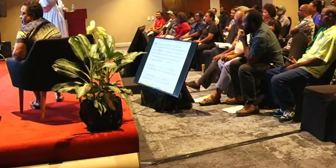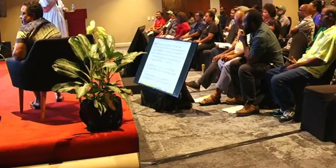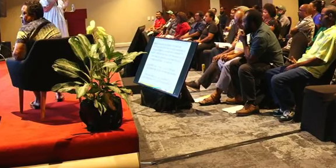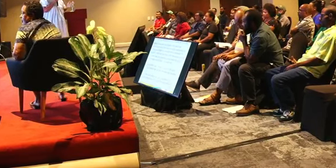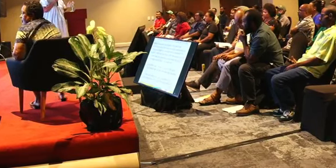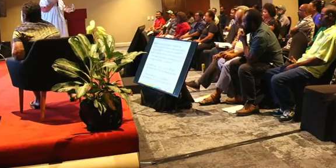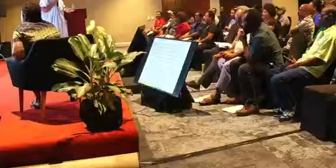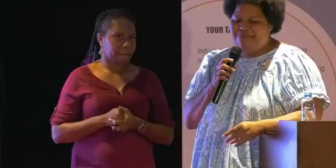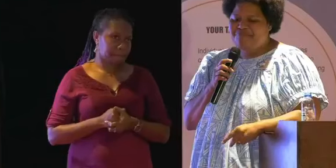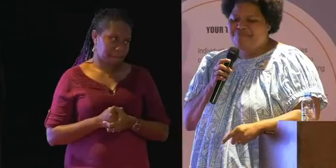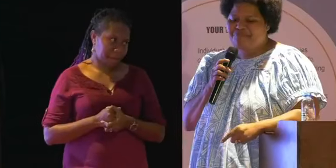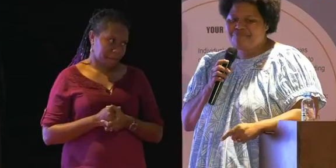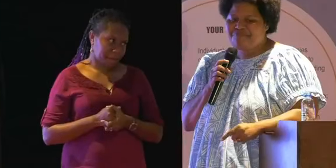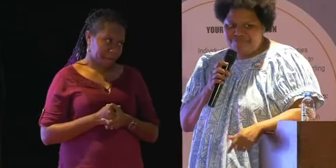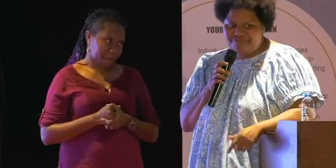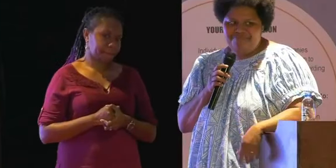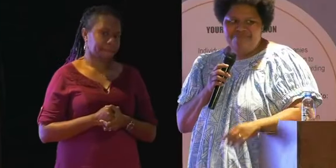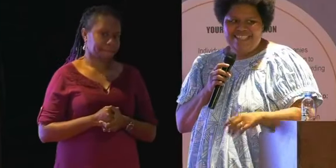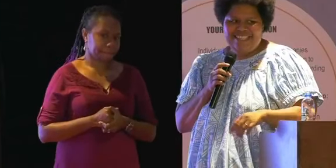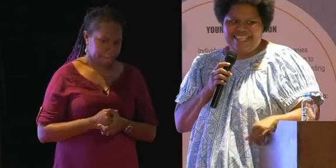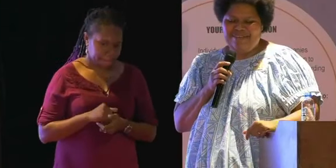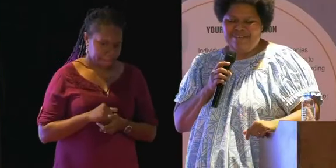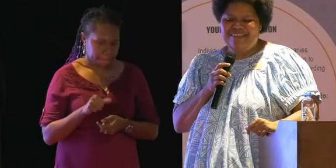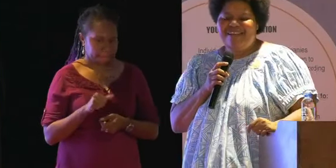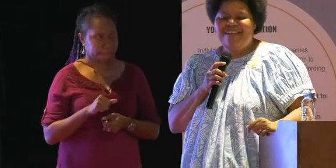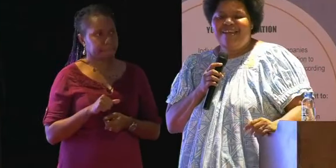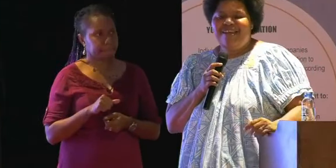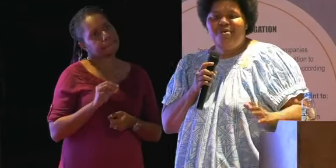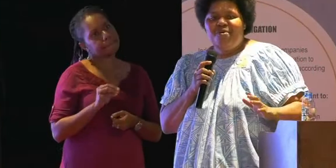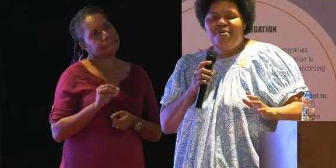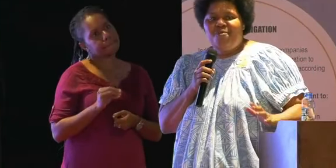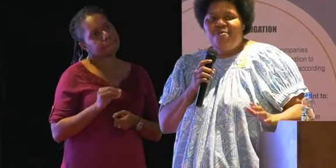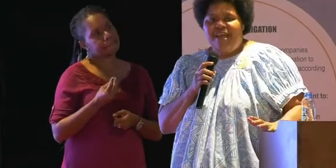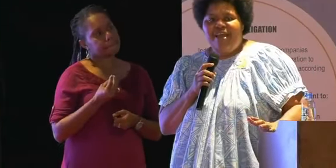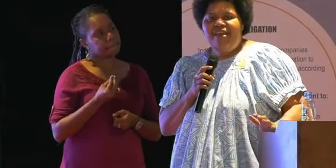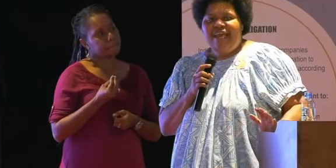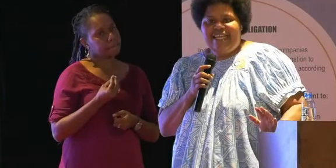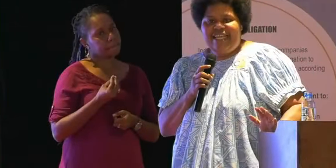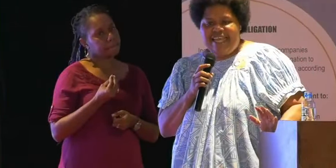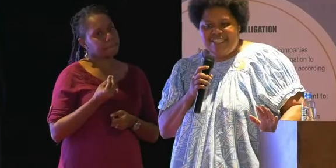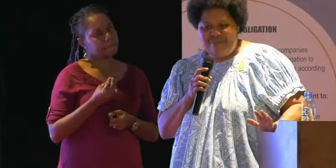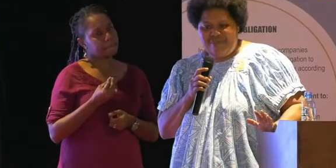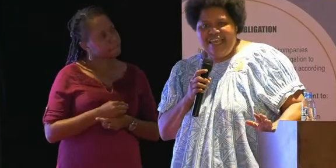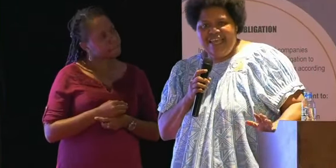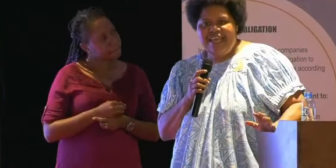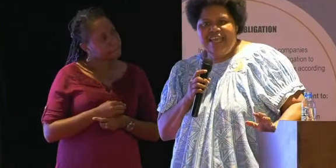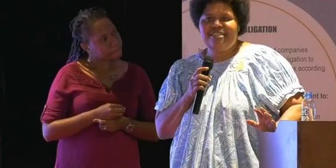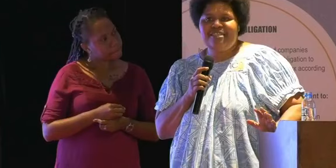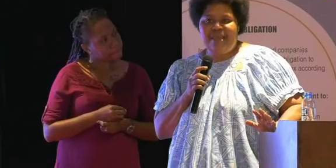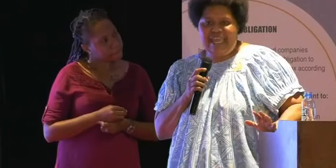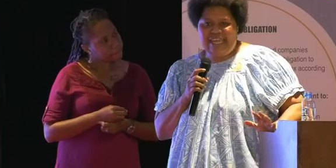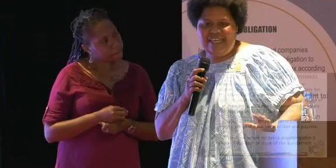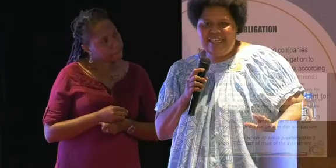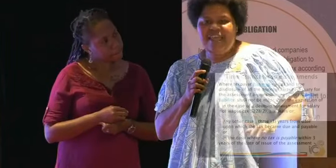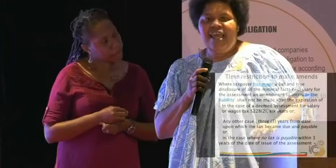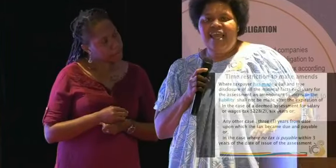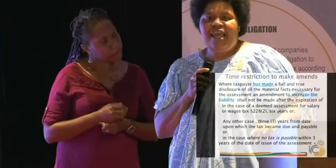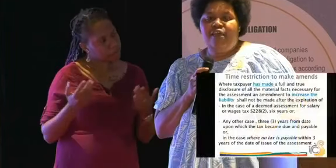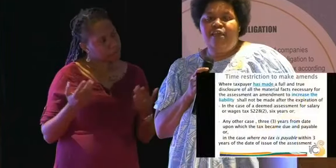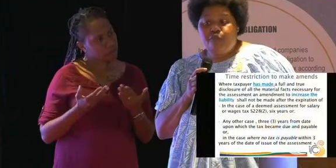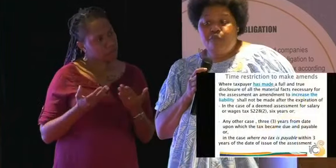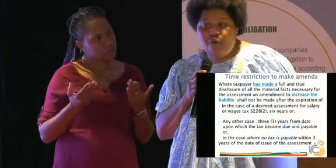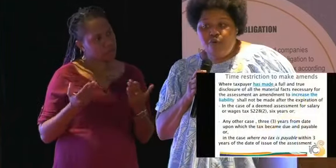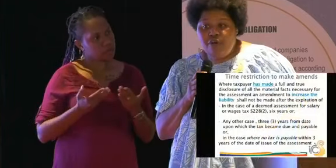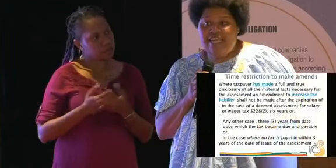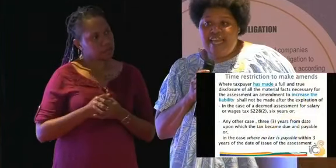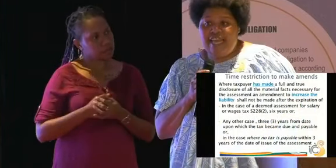So I'll go a bit slower. Thank you. Where a taxpayer has made